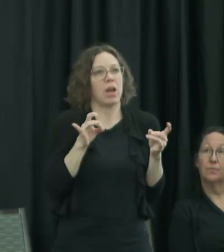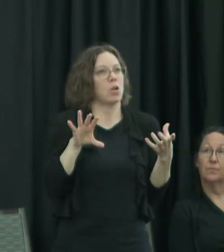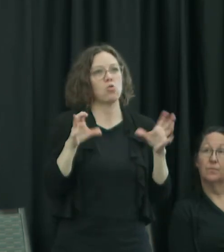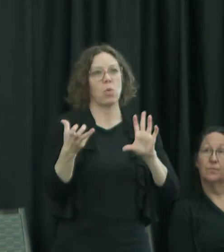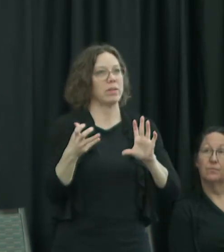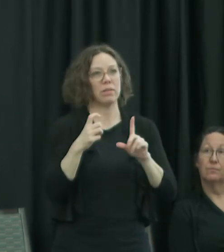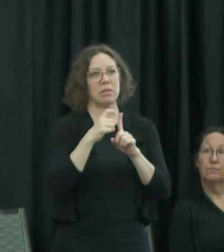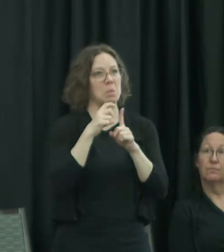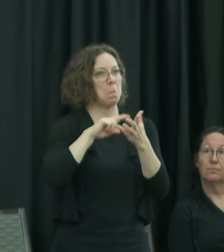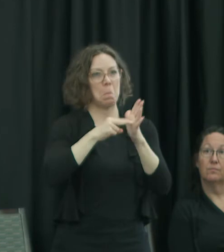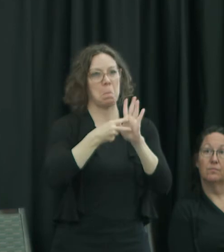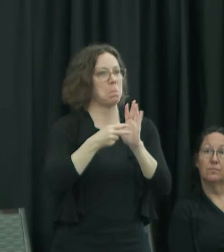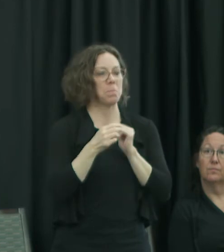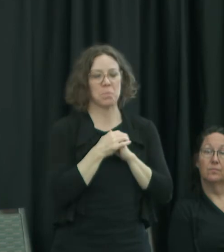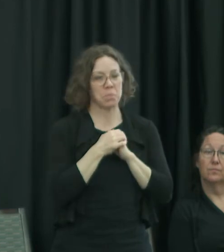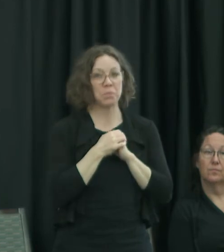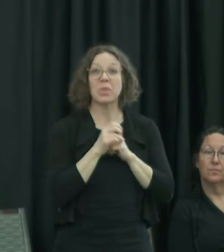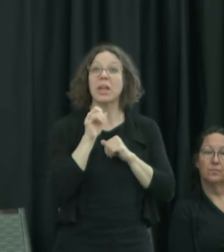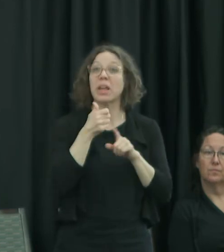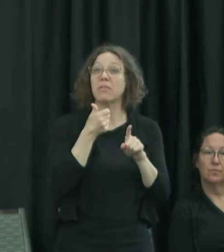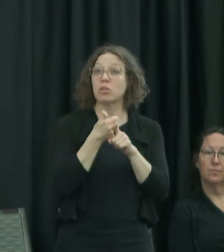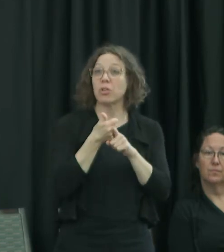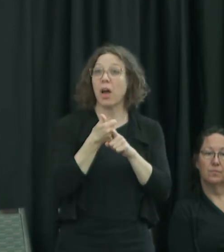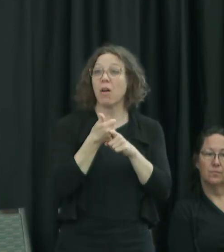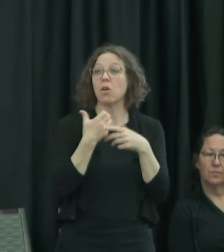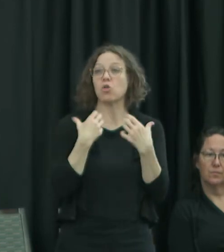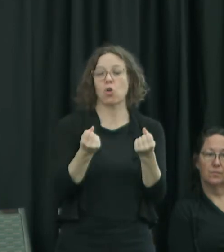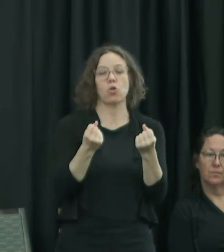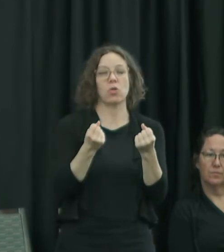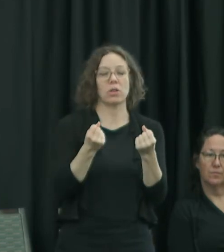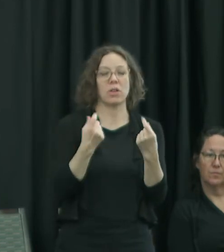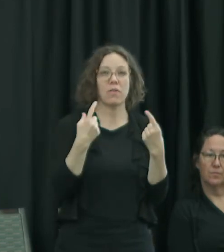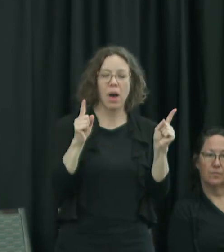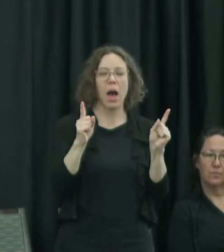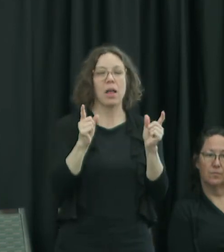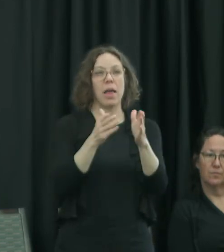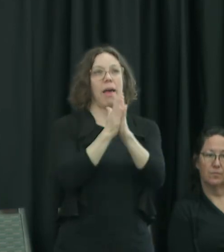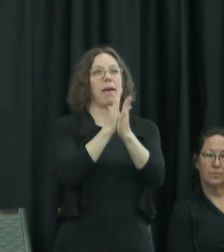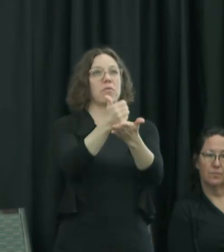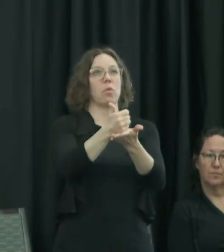is. When you have the courage to finally seek help, or if this is your